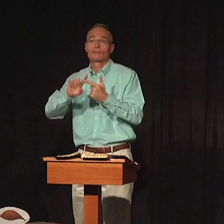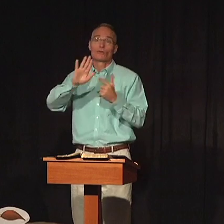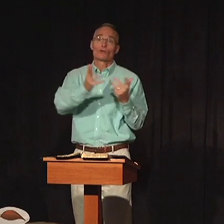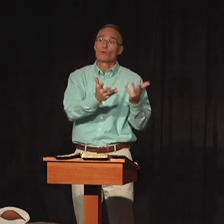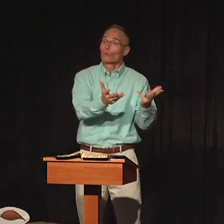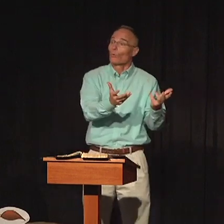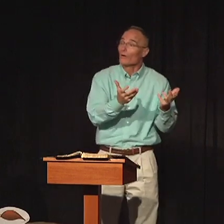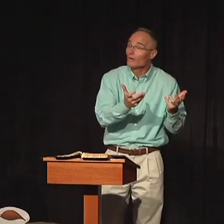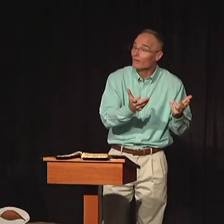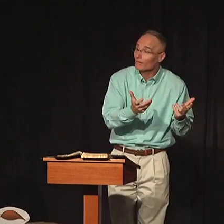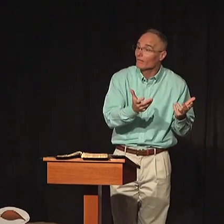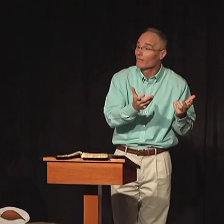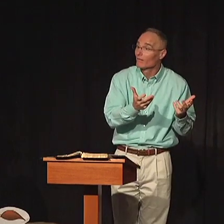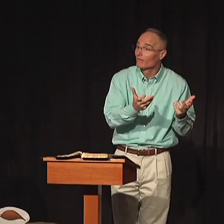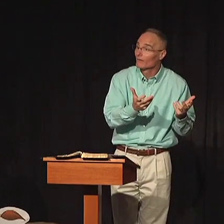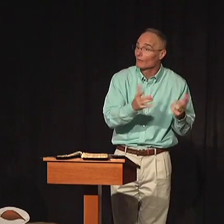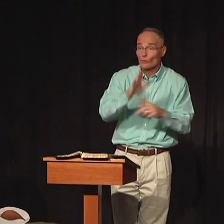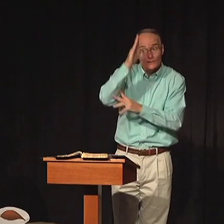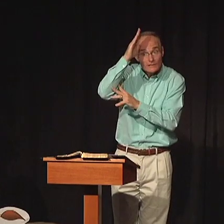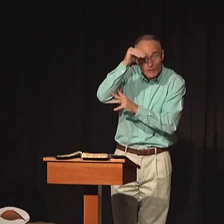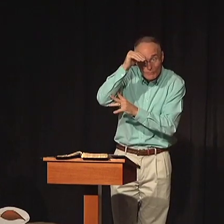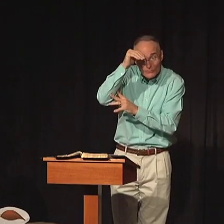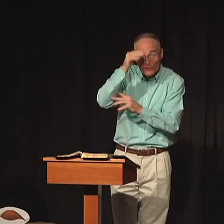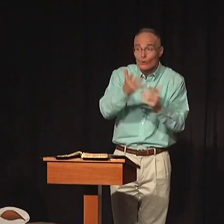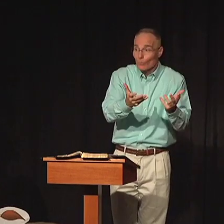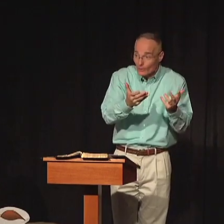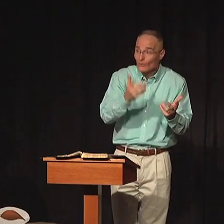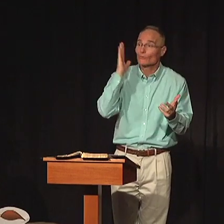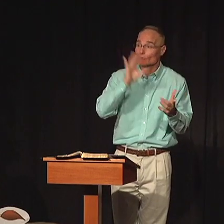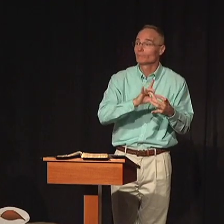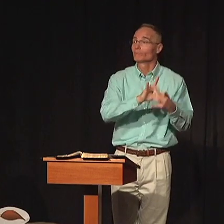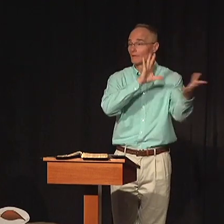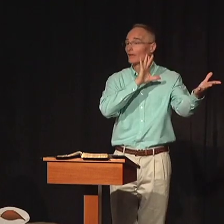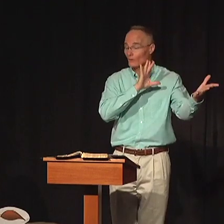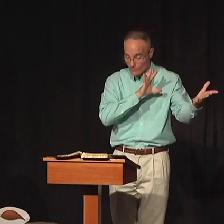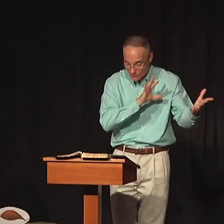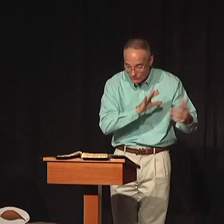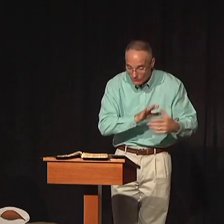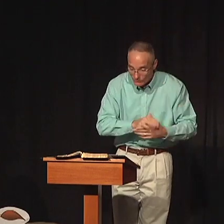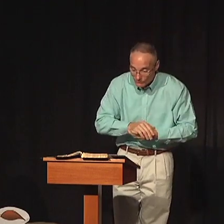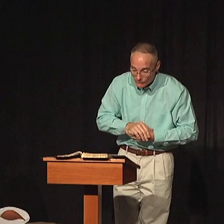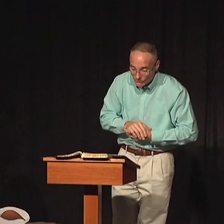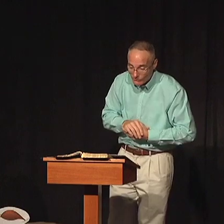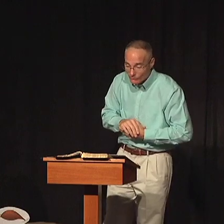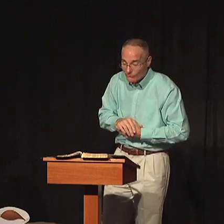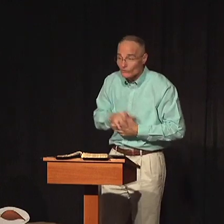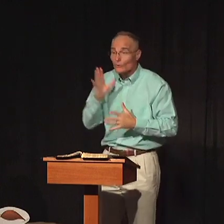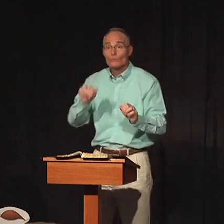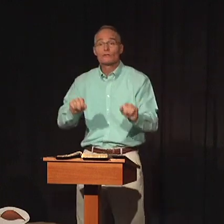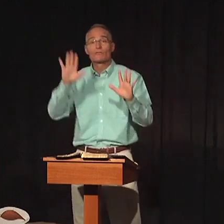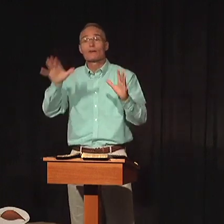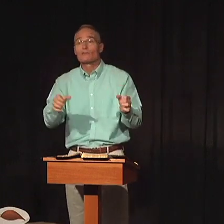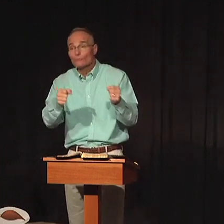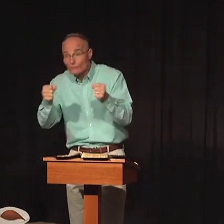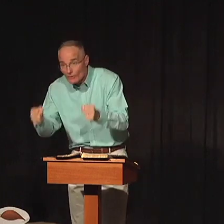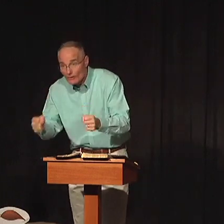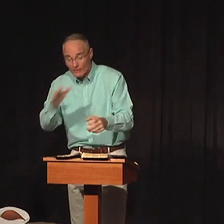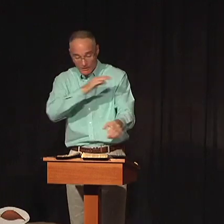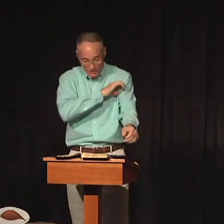your education, your will, your stubbornness. You will. You need to let go of that. You will sacrifice